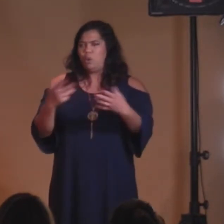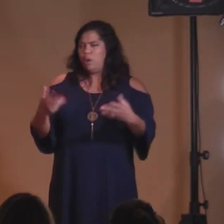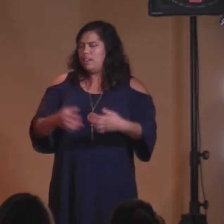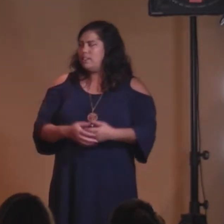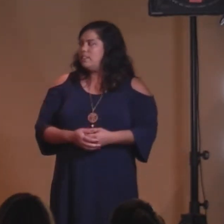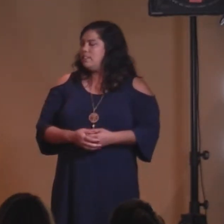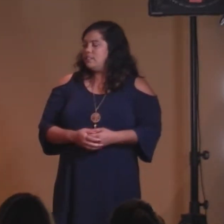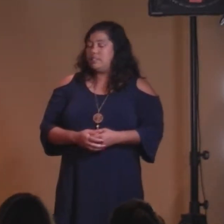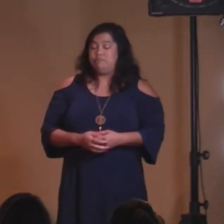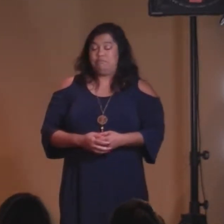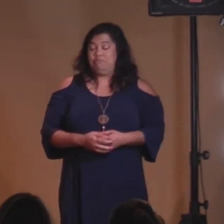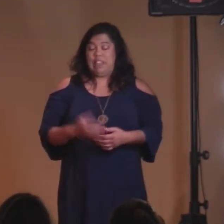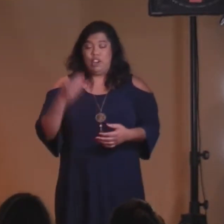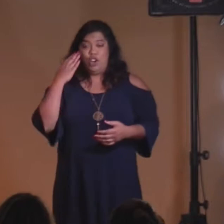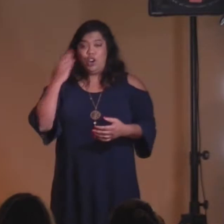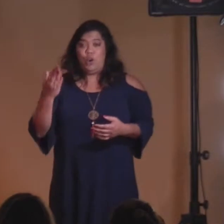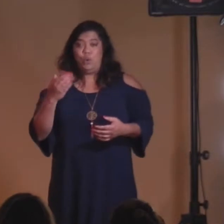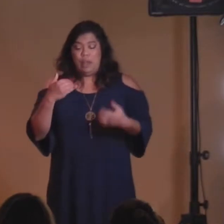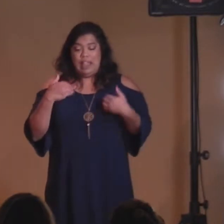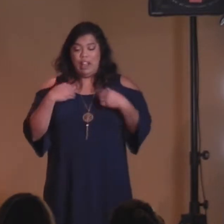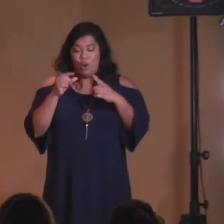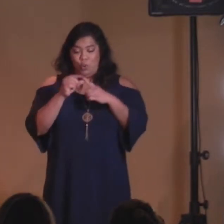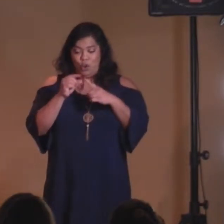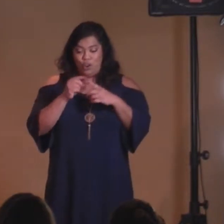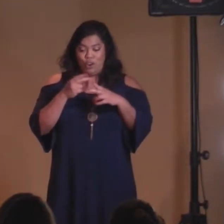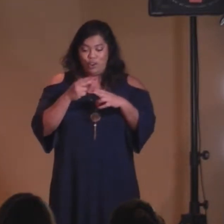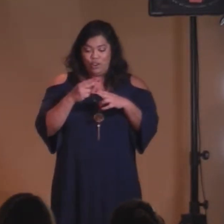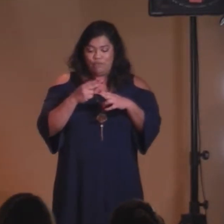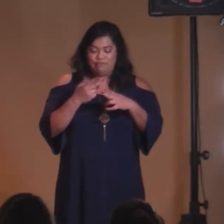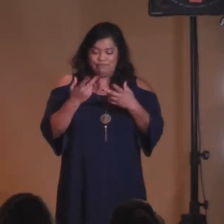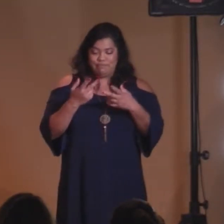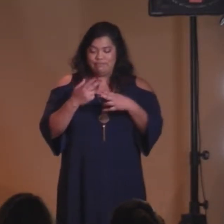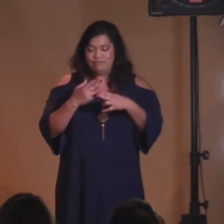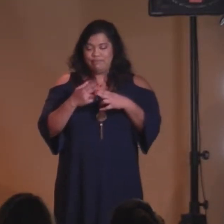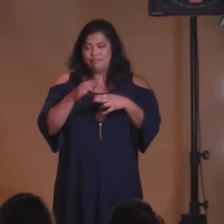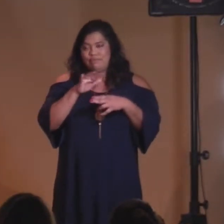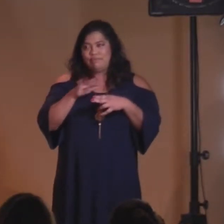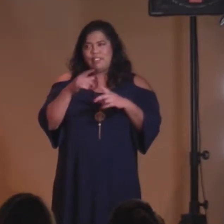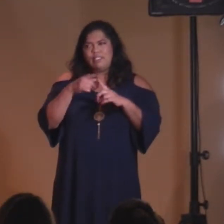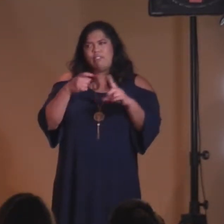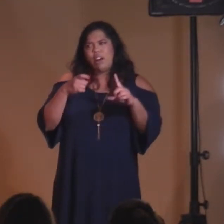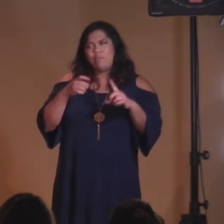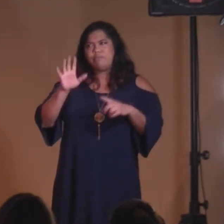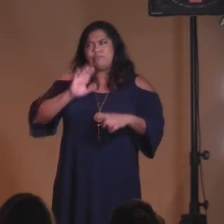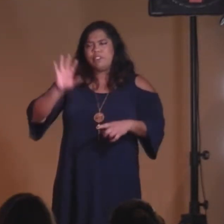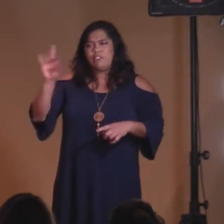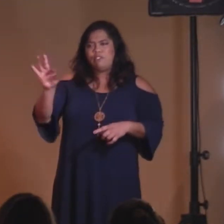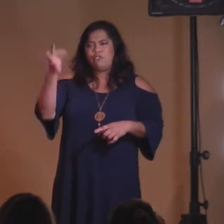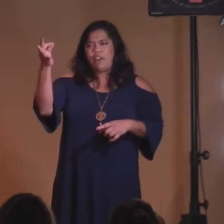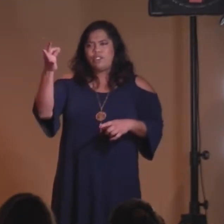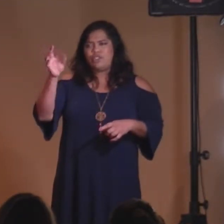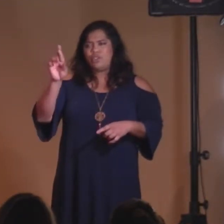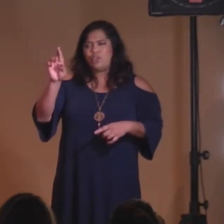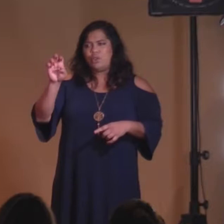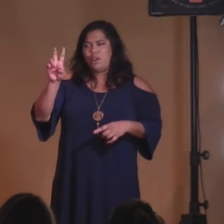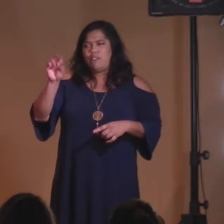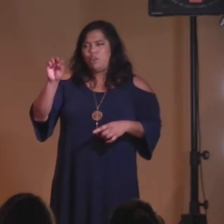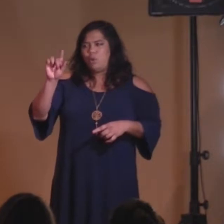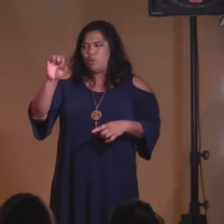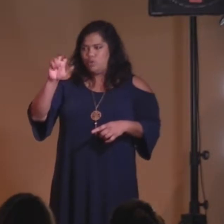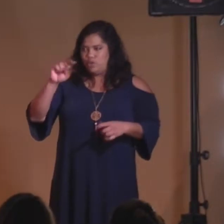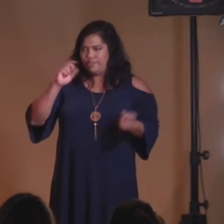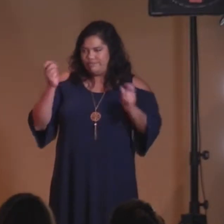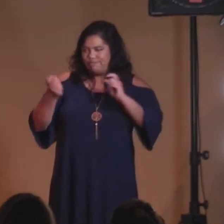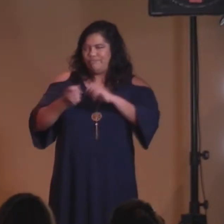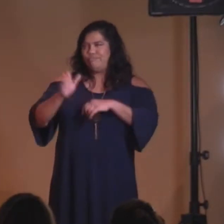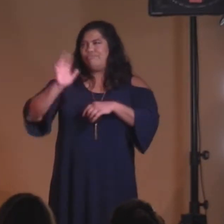didn't realize existed in our vocabulary as long as it did. But there's a word that originated during the French Revolution,